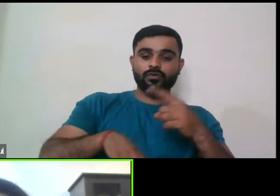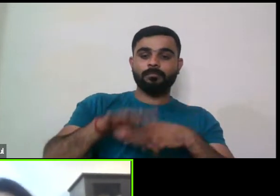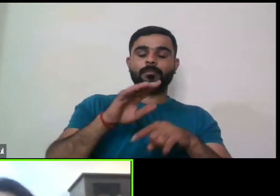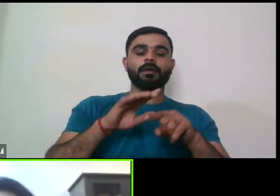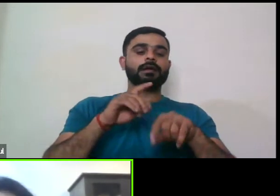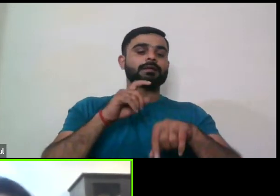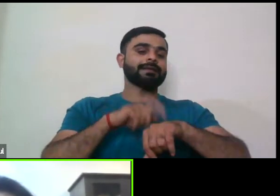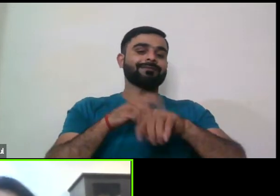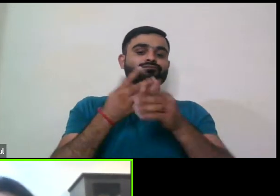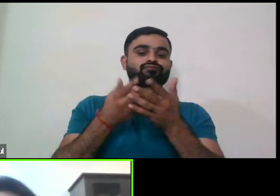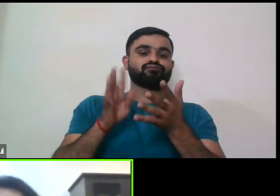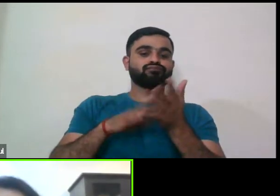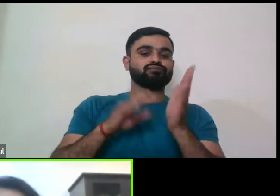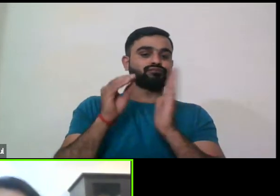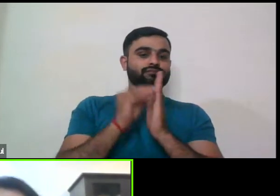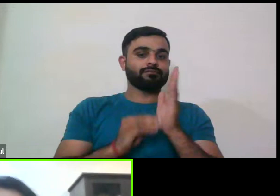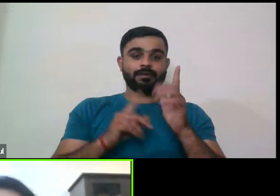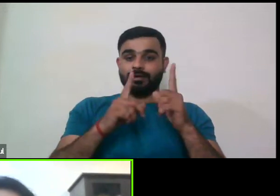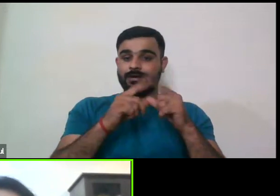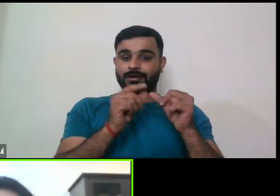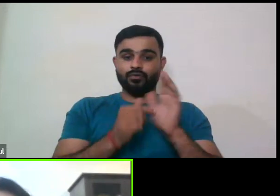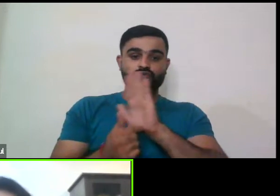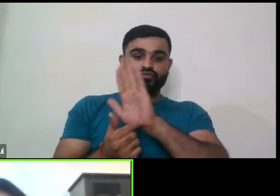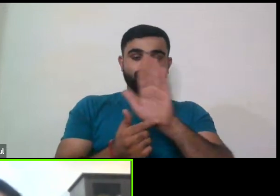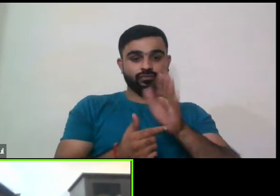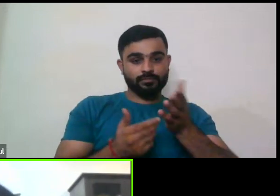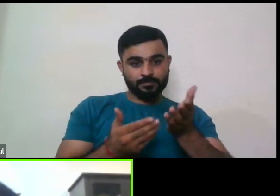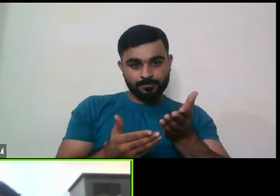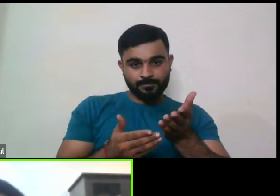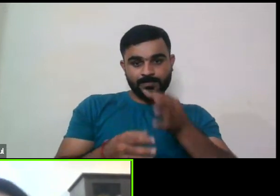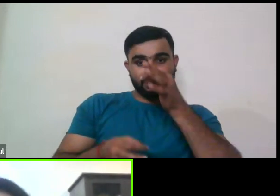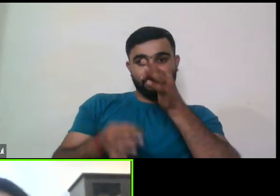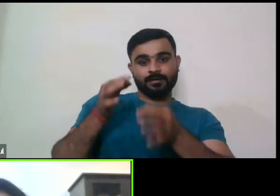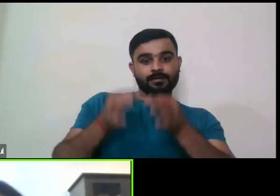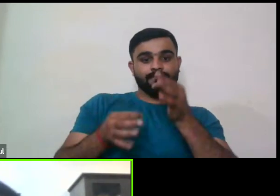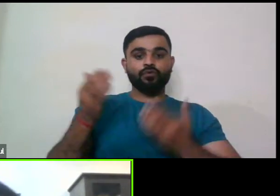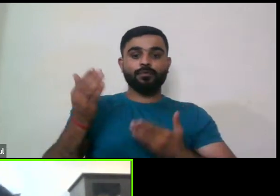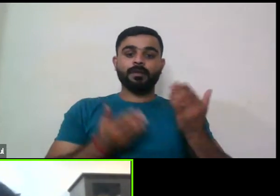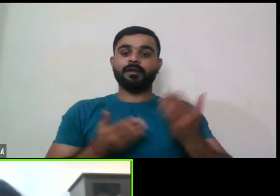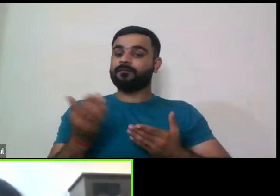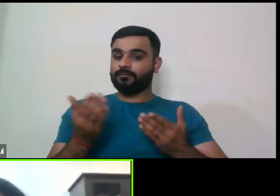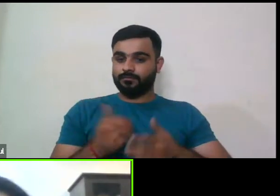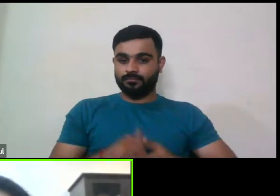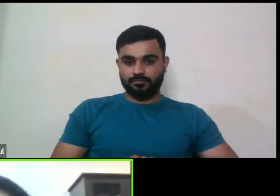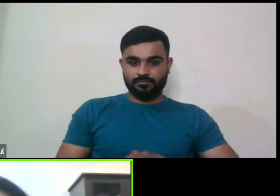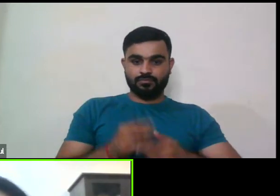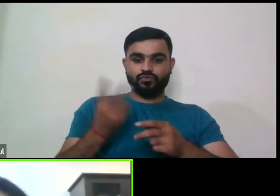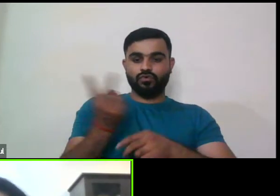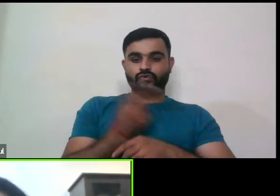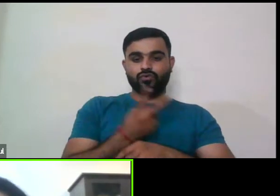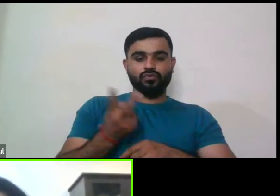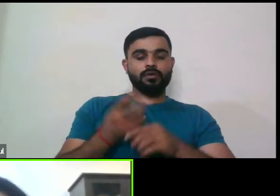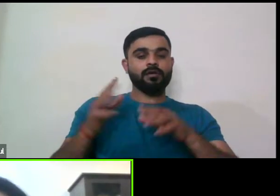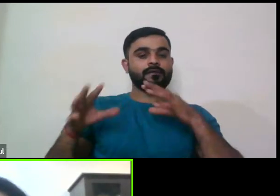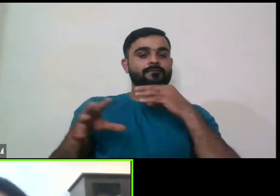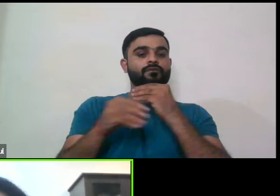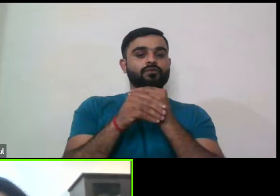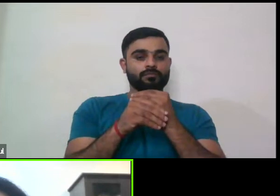groundbreaking than this in terms of data showcasing judges behavior. So on both these counts,